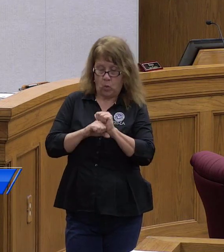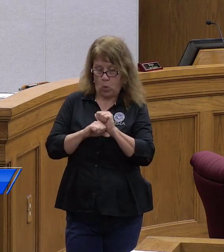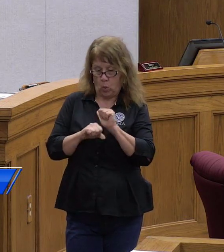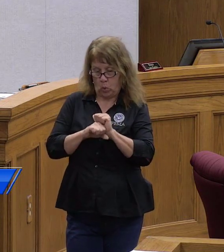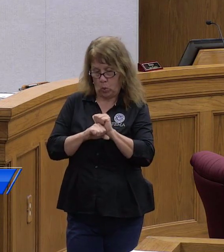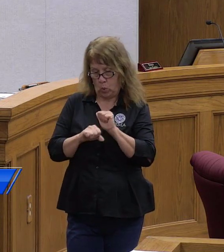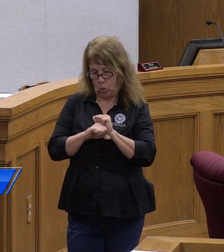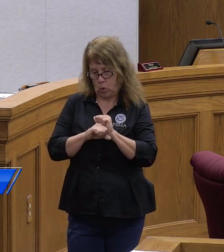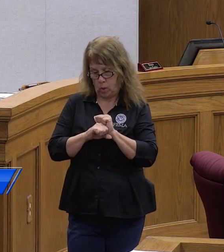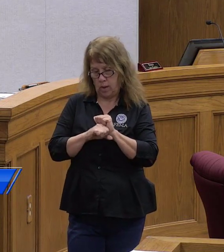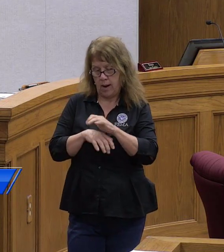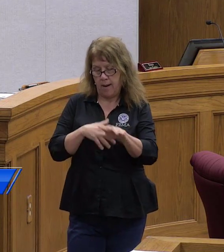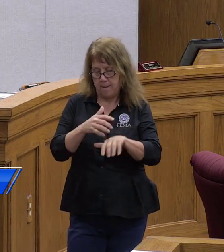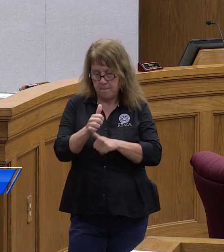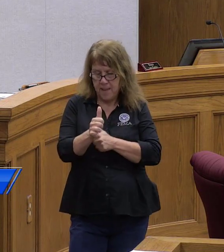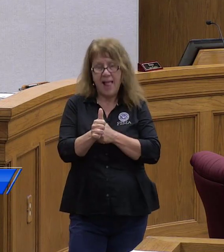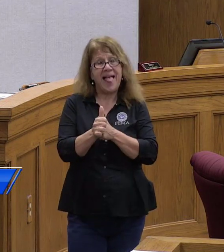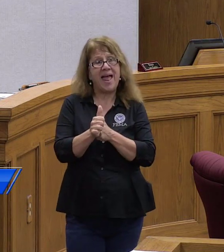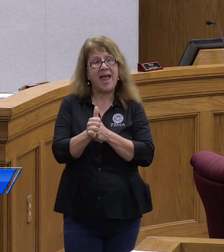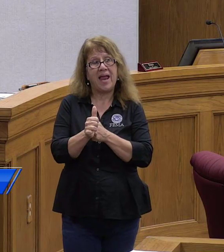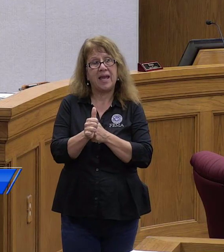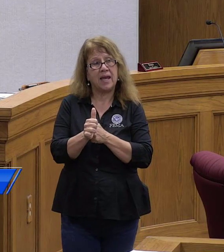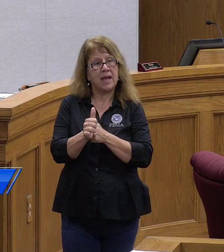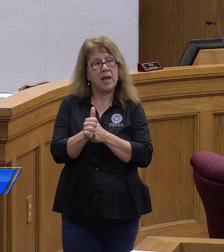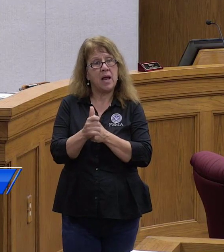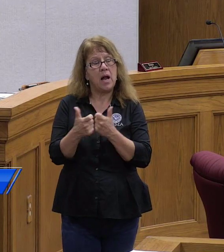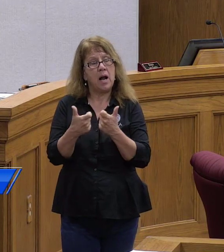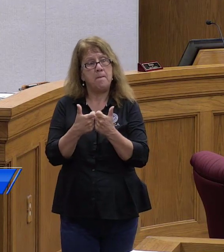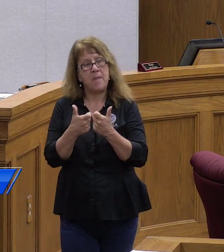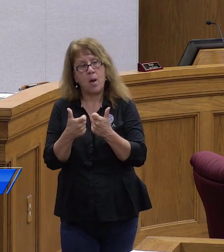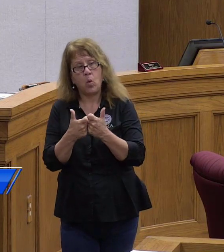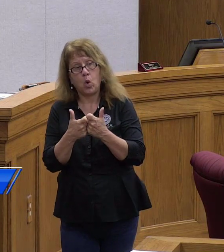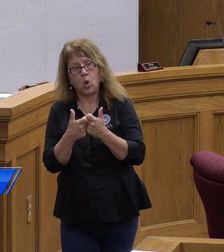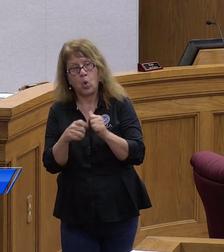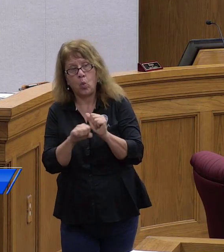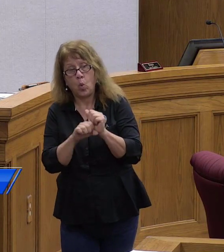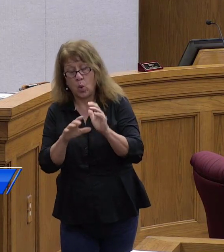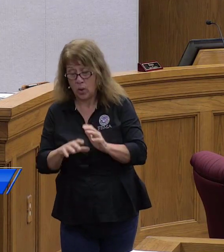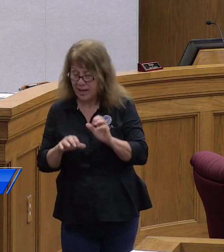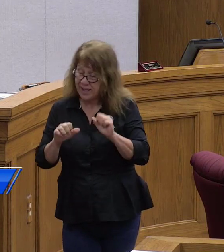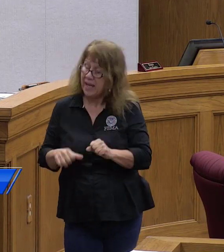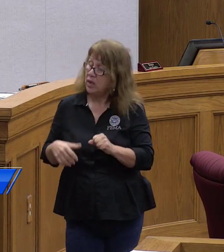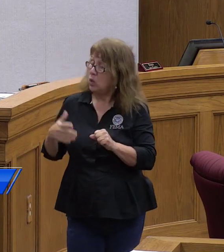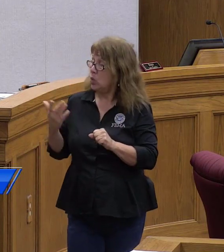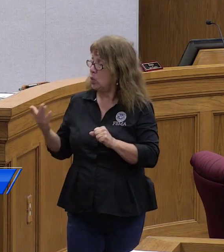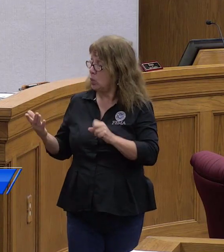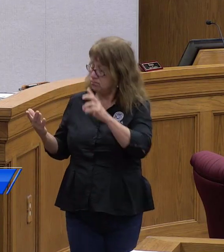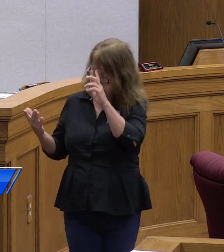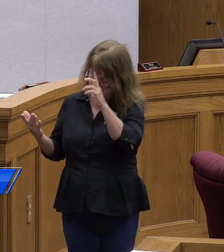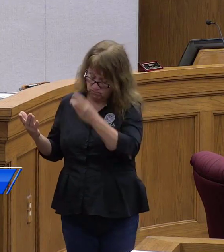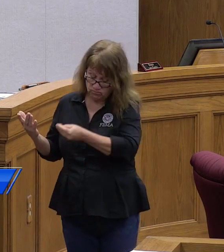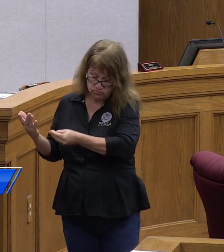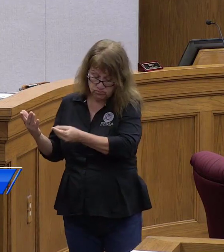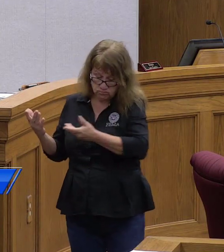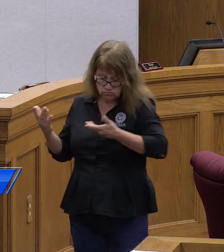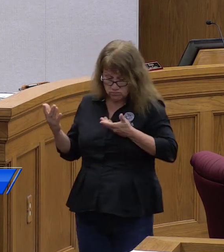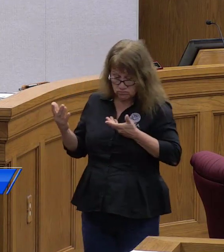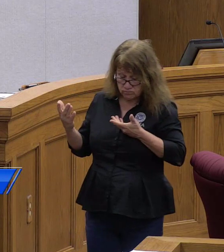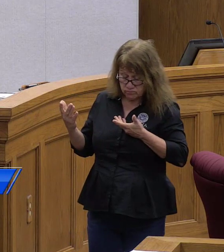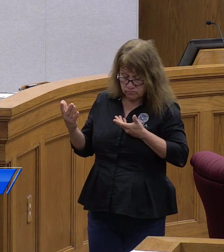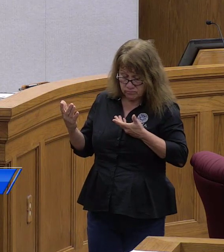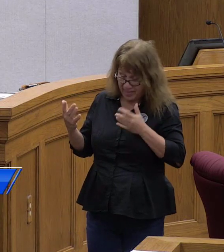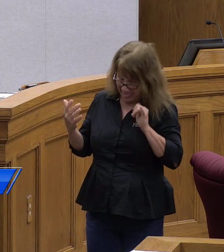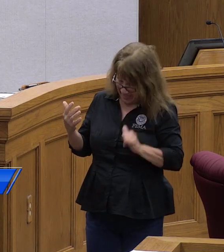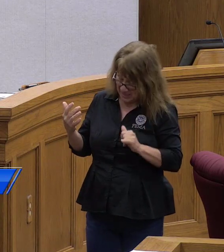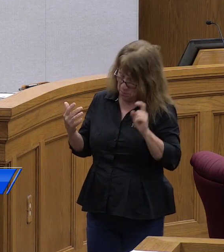your power workers. And I just wanted to know if you could comment on whether or not that is the way